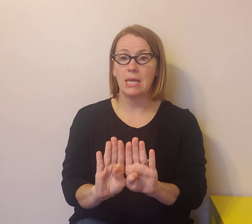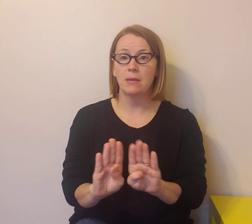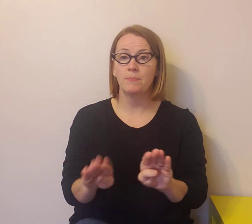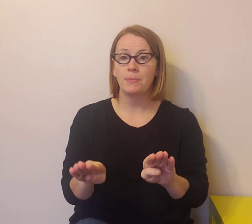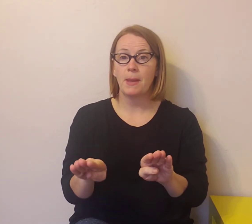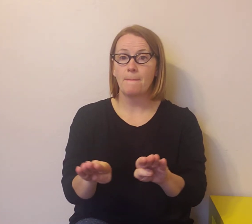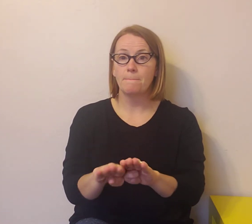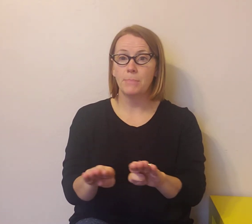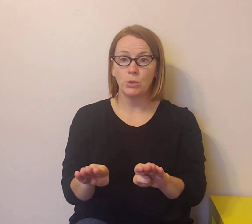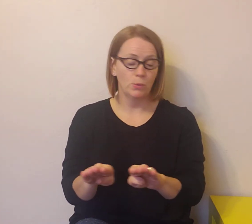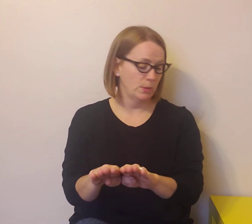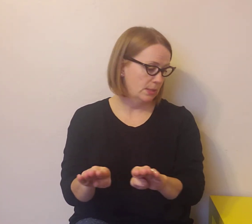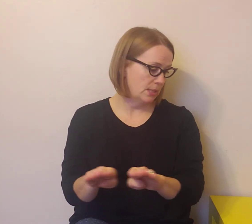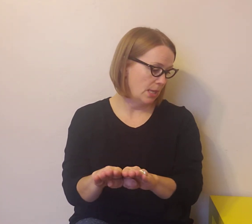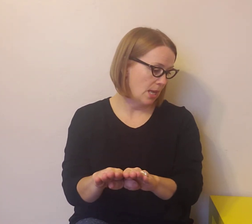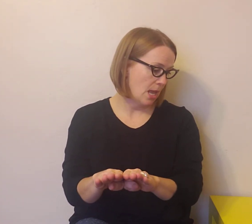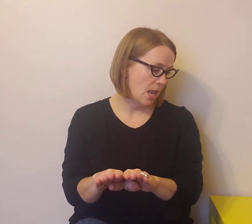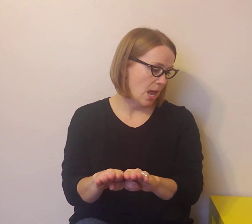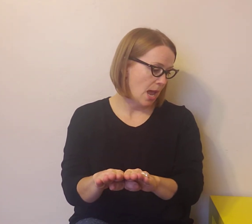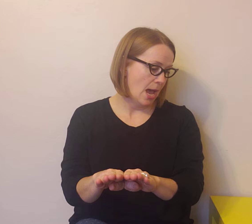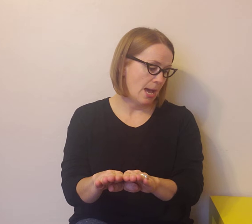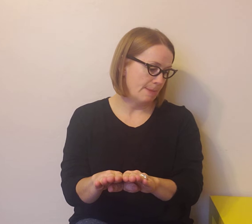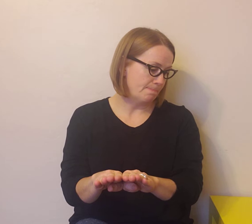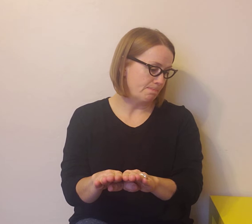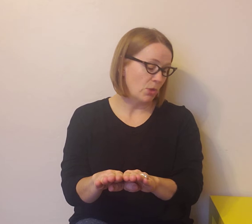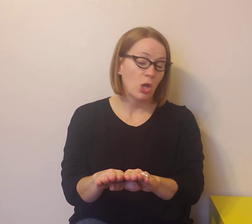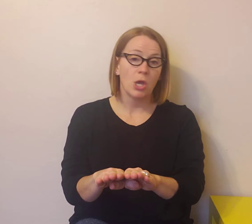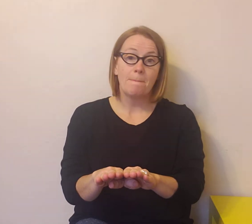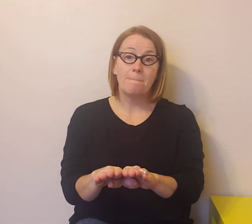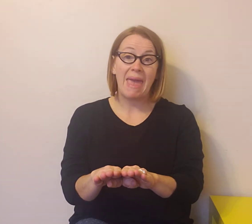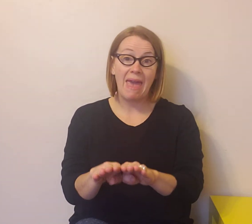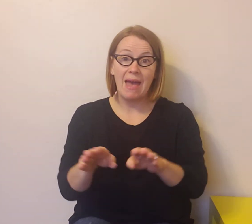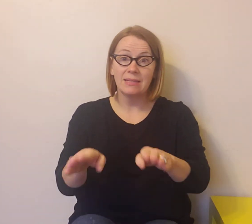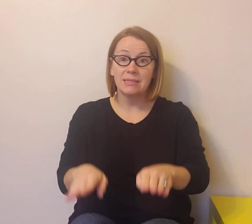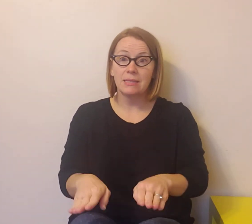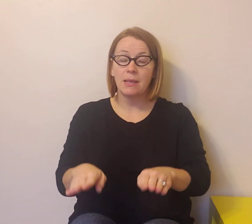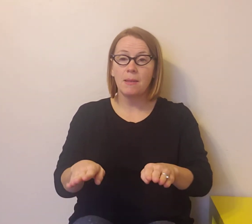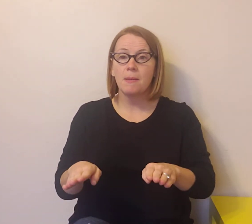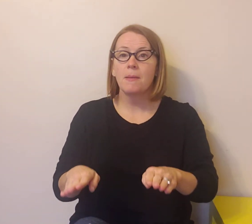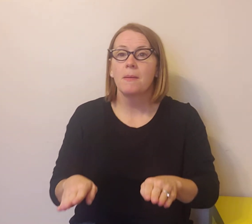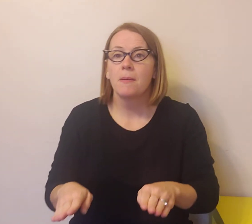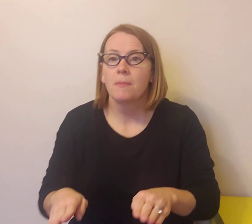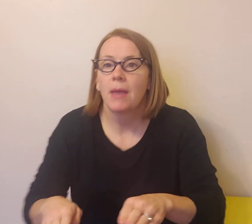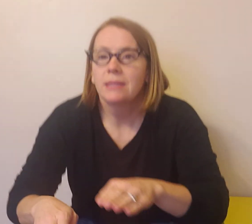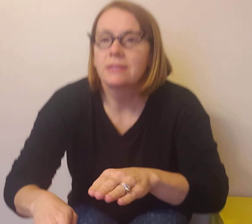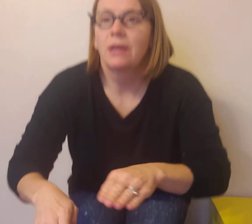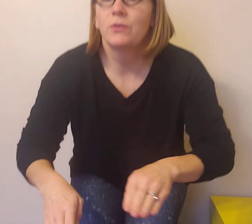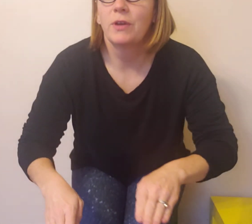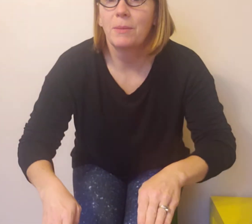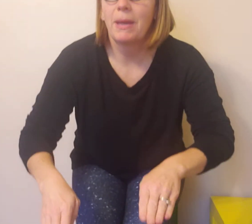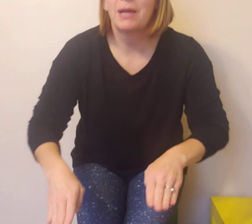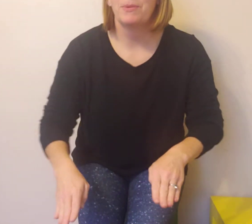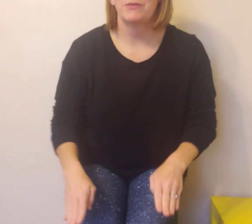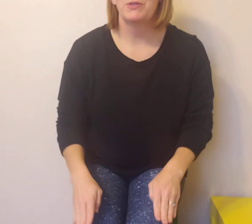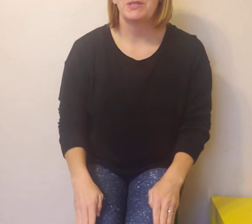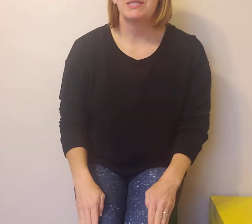boots pants pants I don't know if I can back up so you can